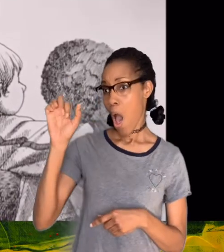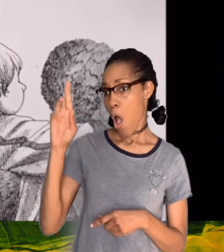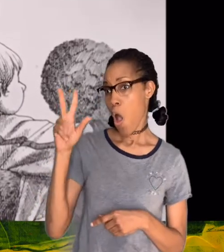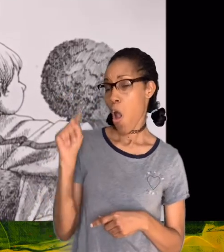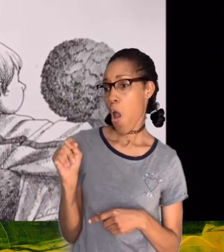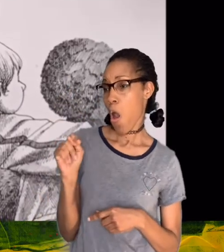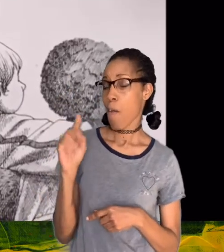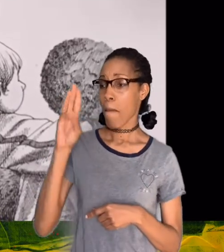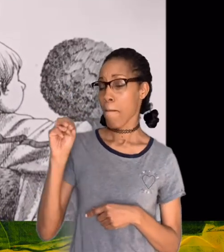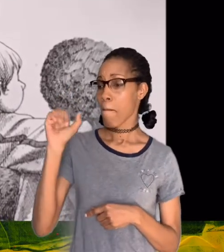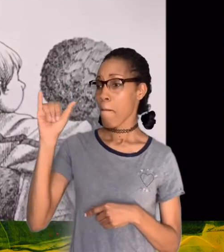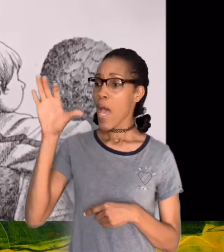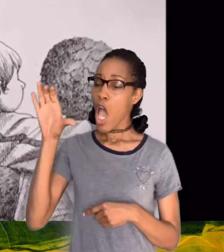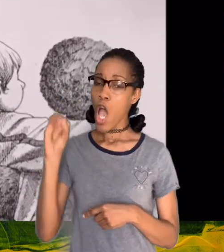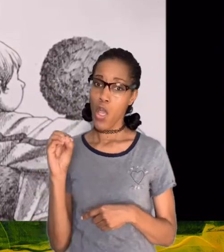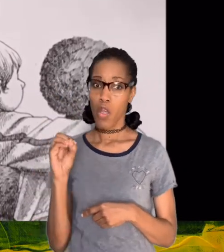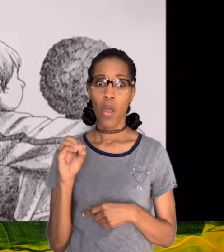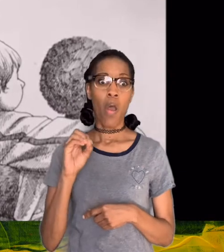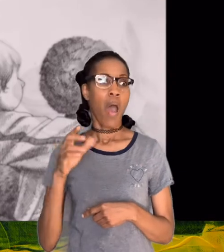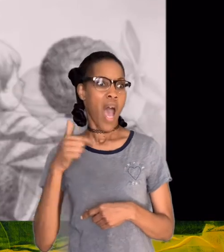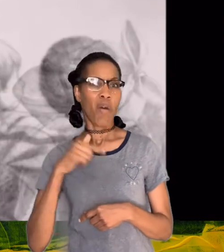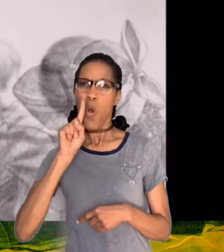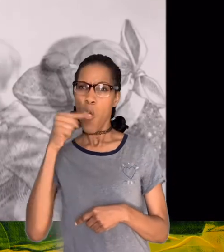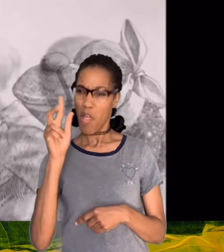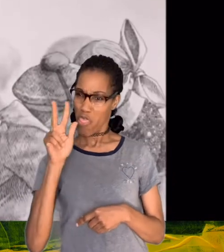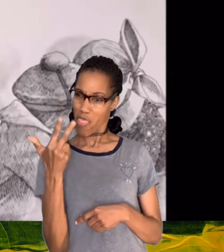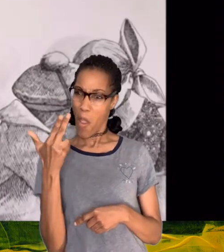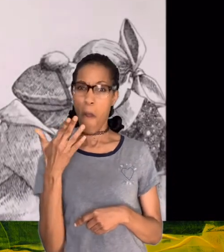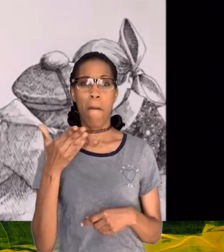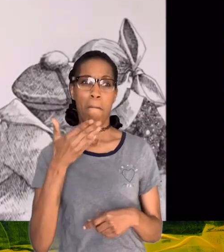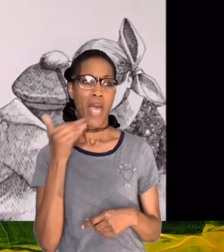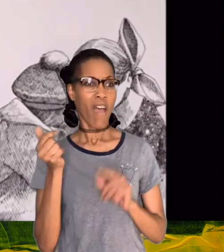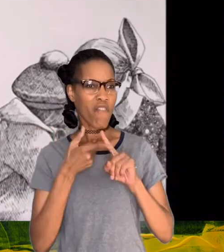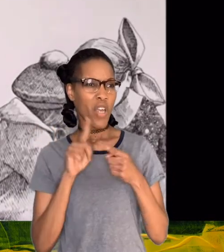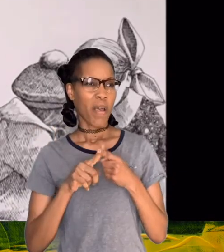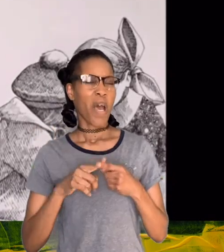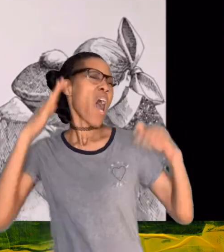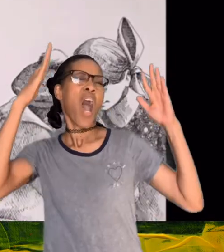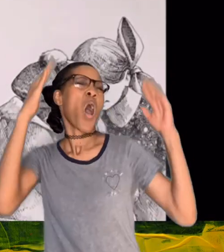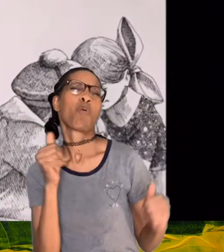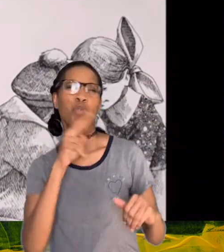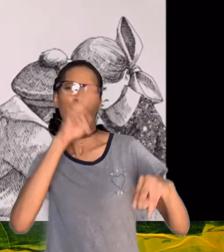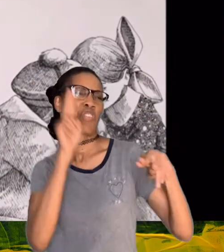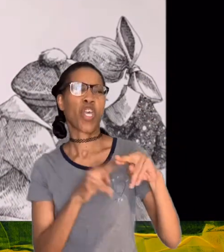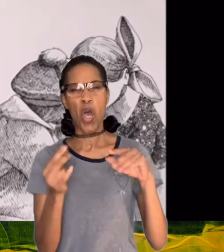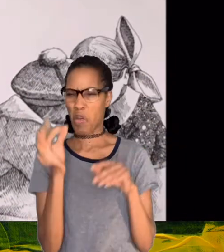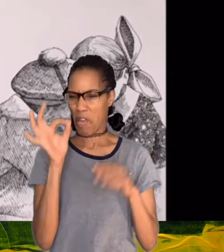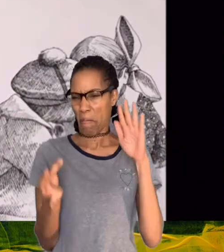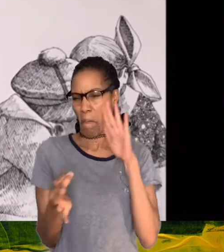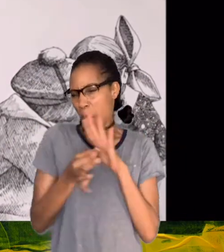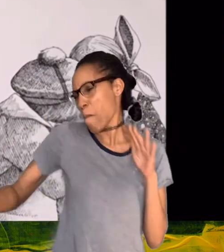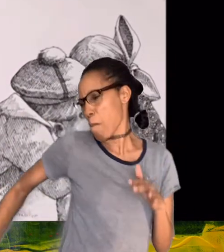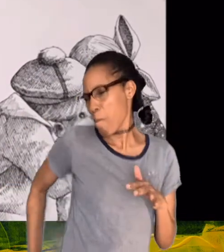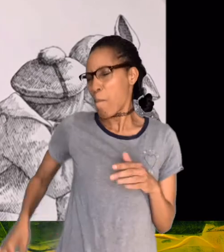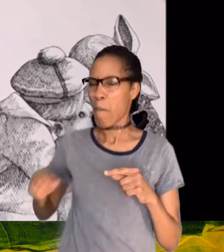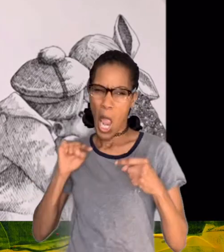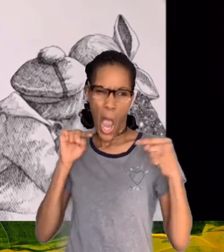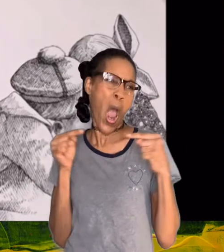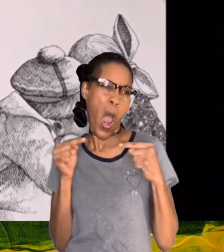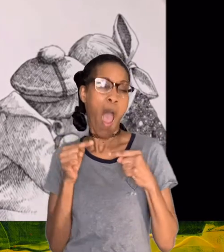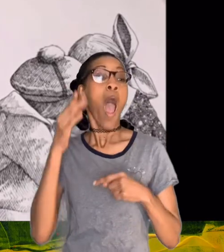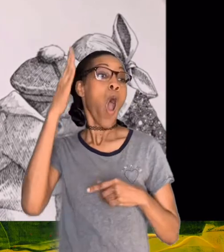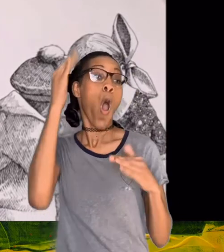I could tell because Paul said I wasn't his best friend anymore. He said that Philip Parker was his best friend and